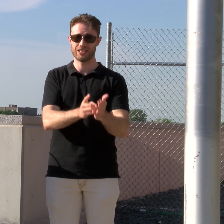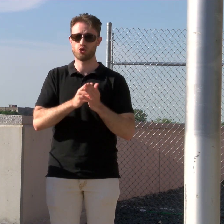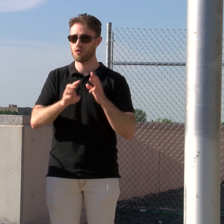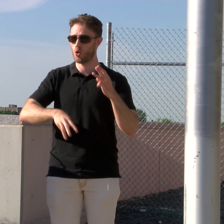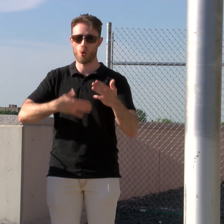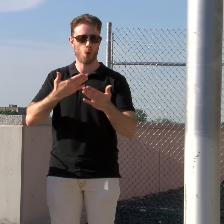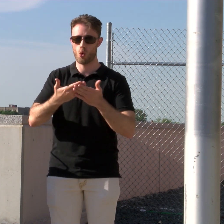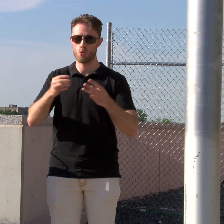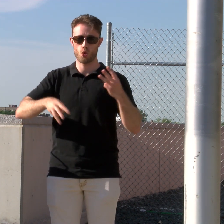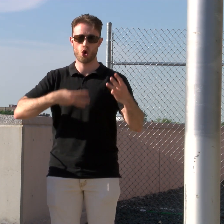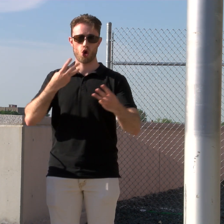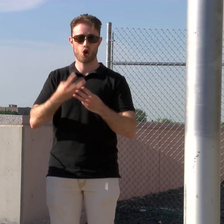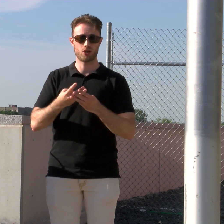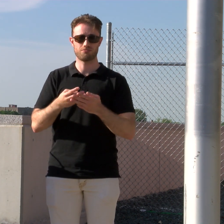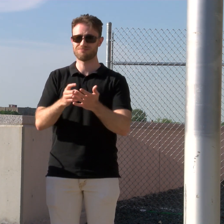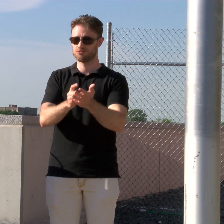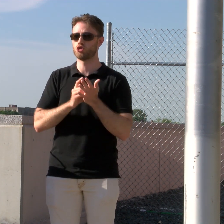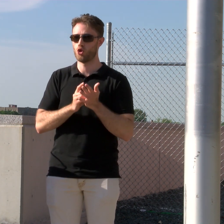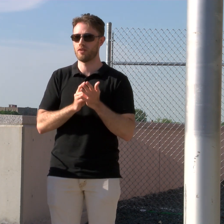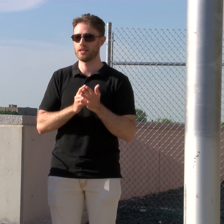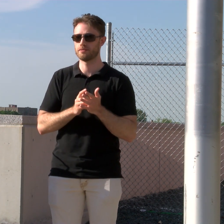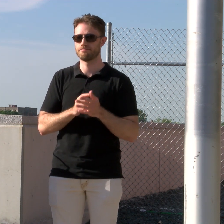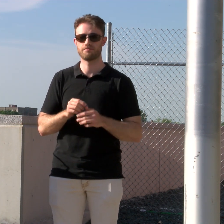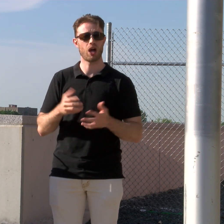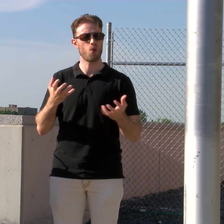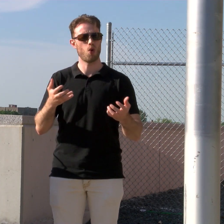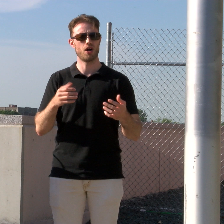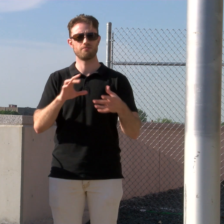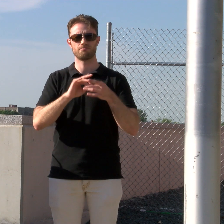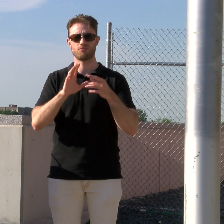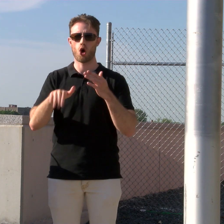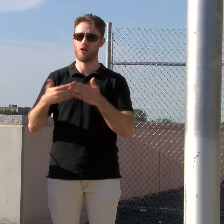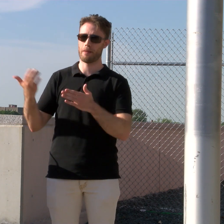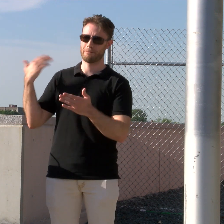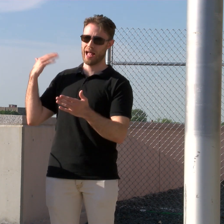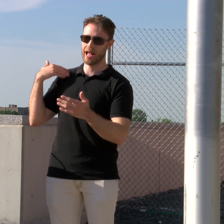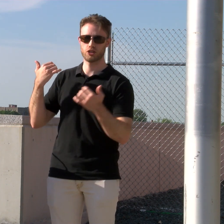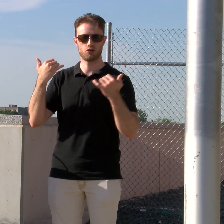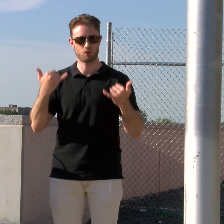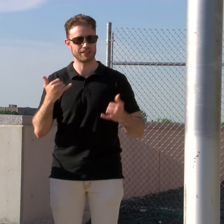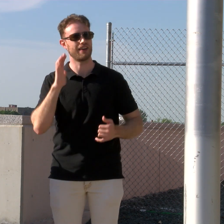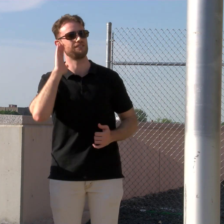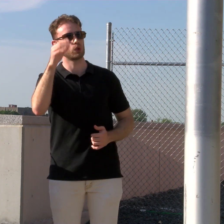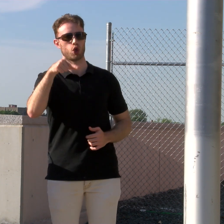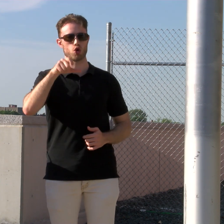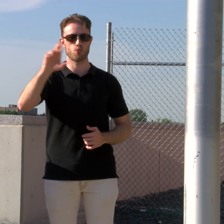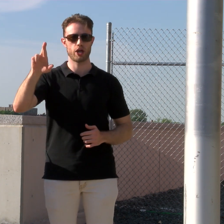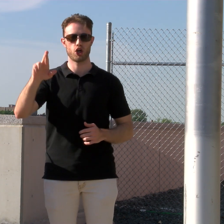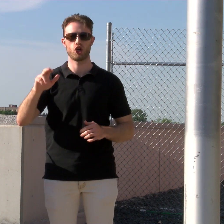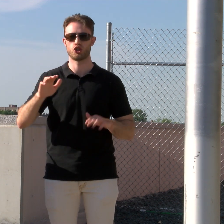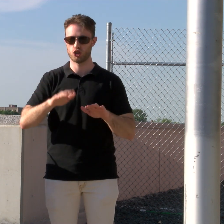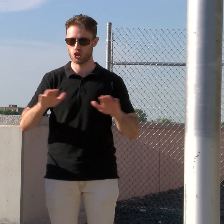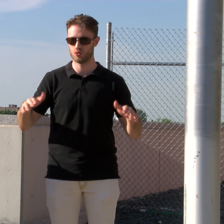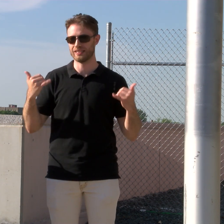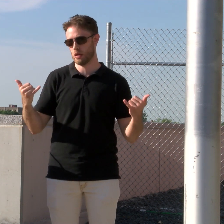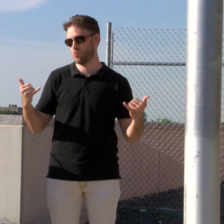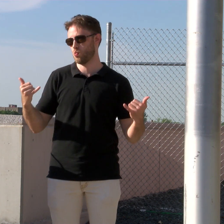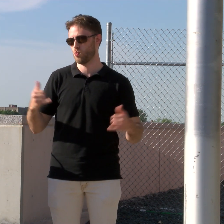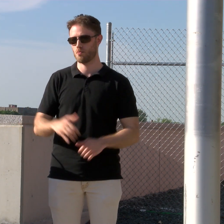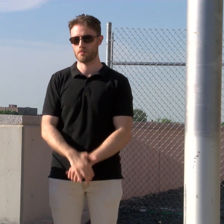less. I want to address all those past and present and future queer child selves now.